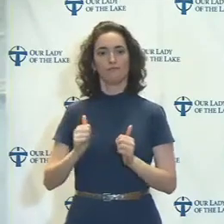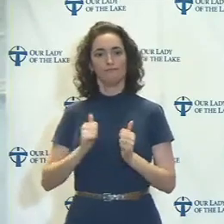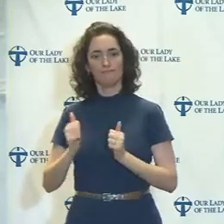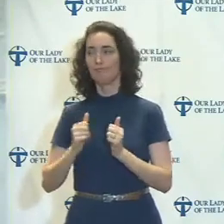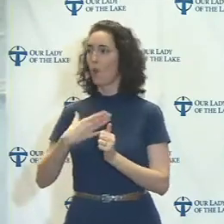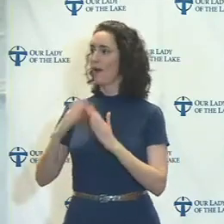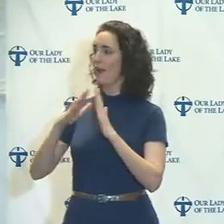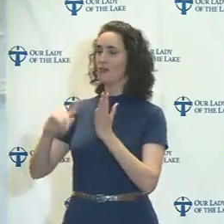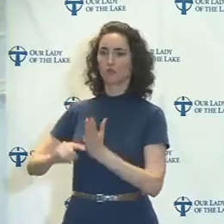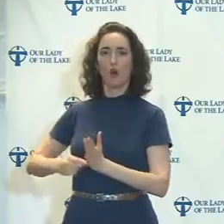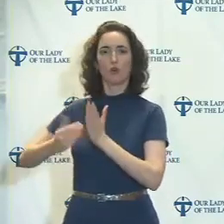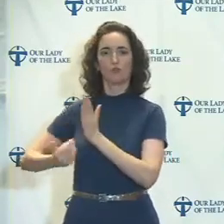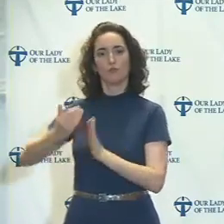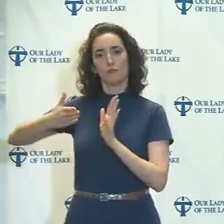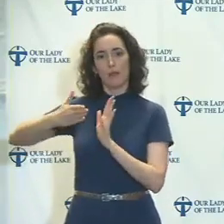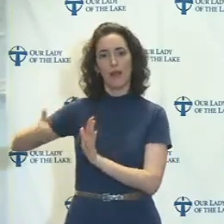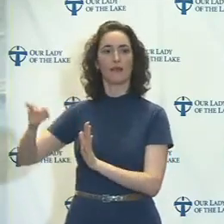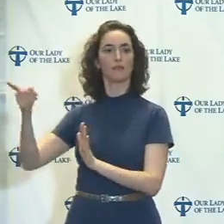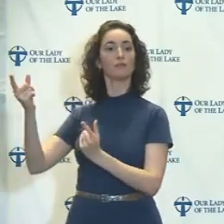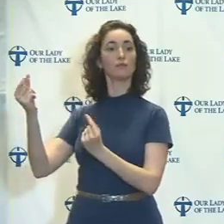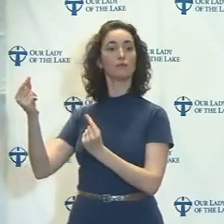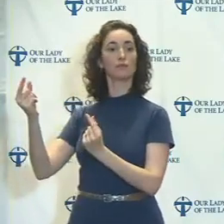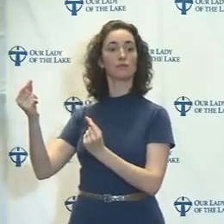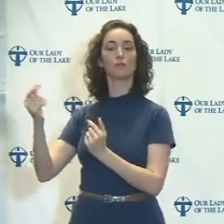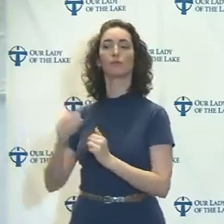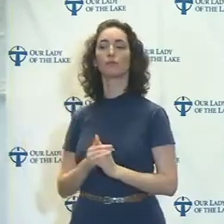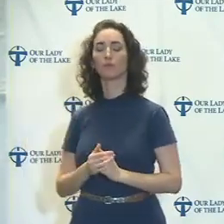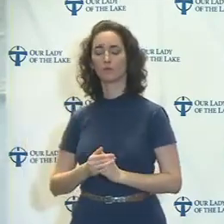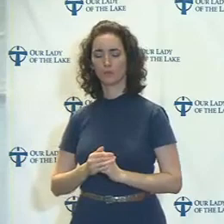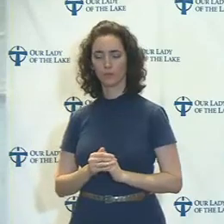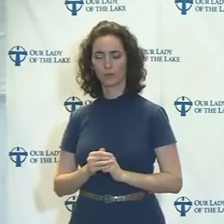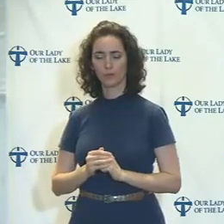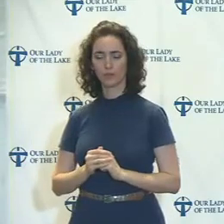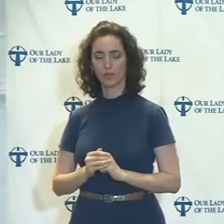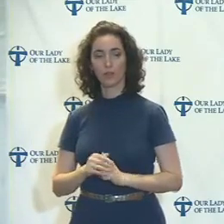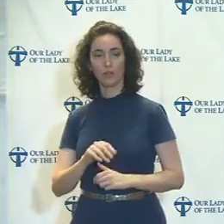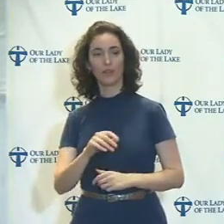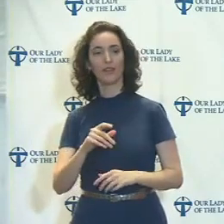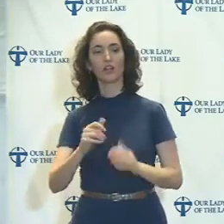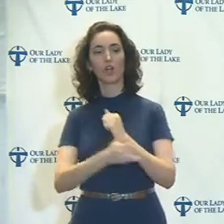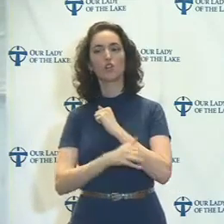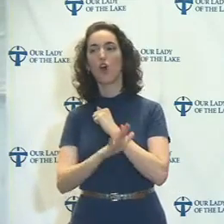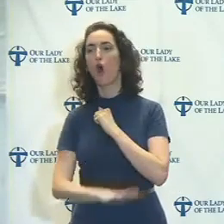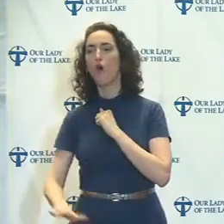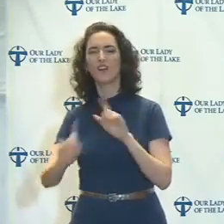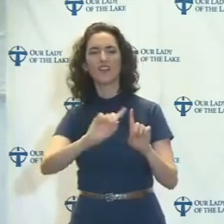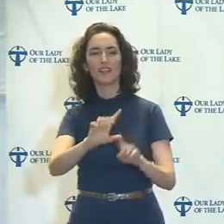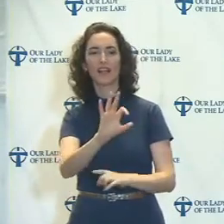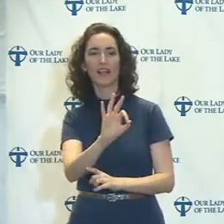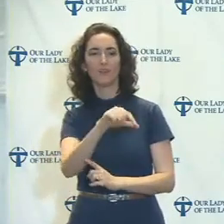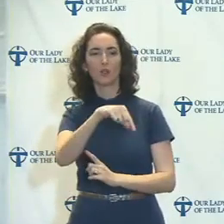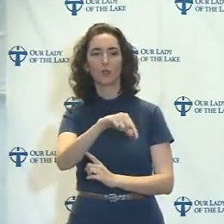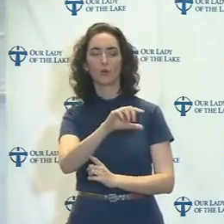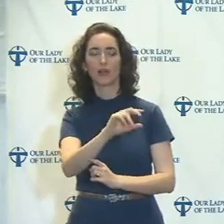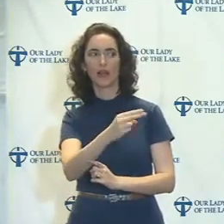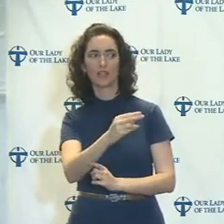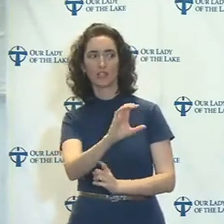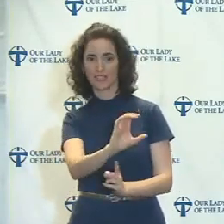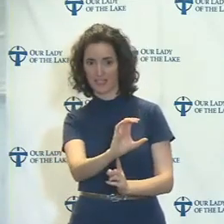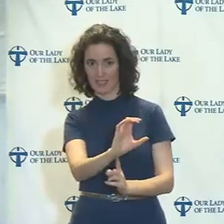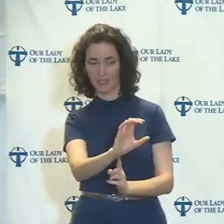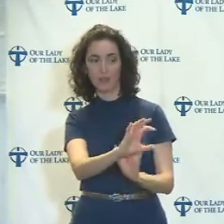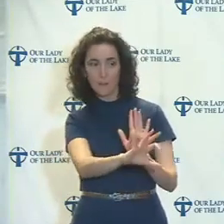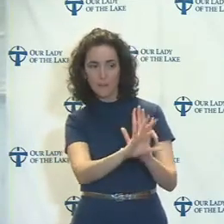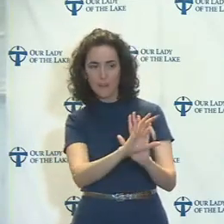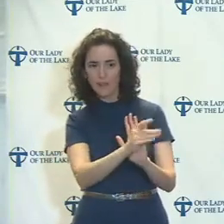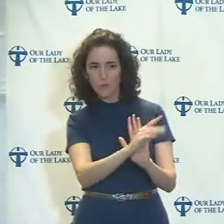White House where they're going to pick a number of FQHCs around the country. I believe they're going to pick